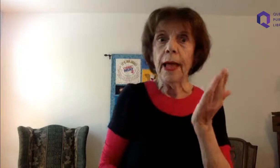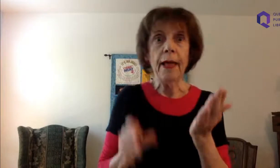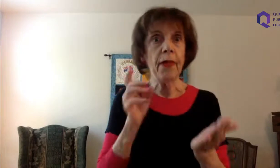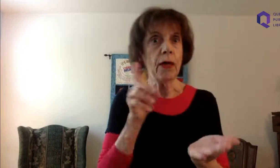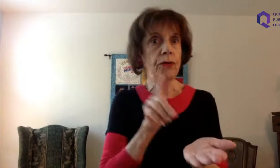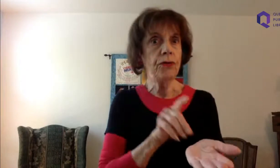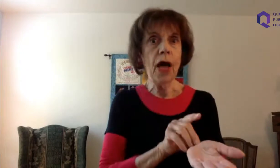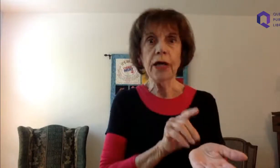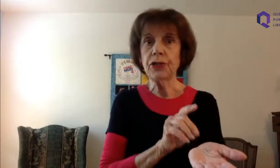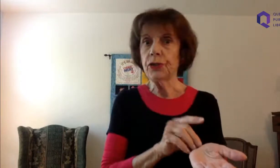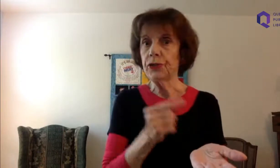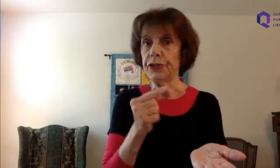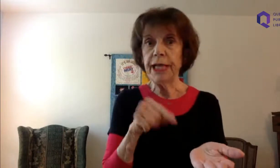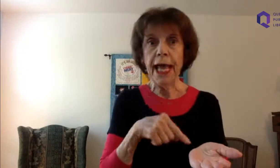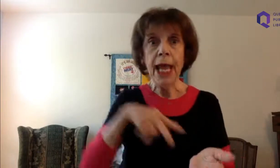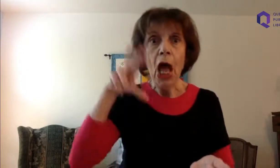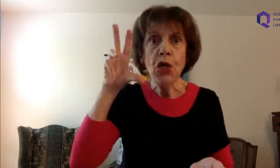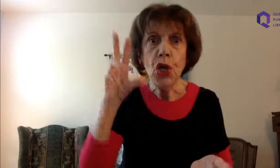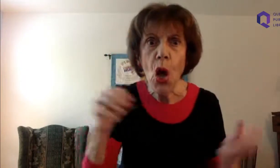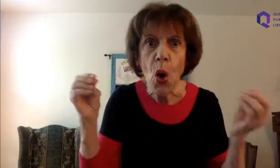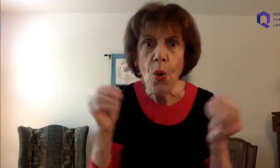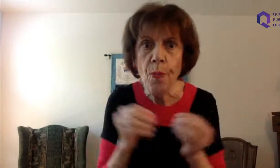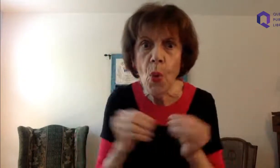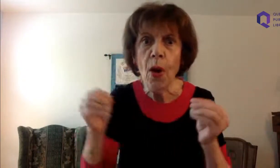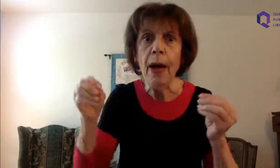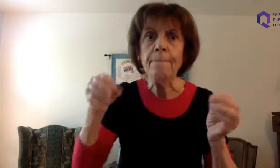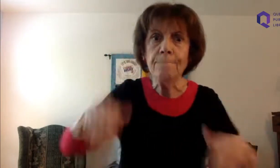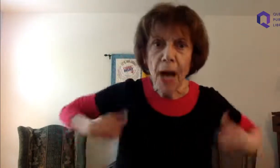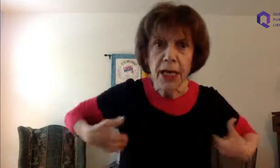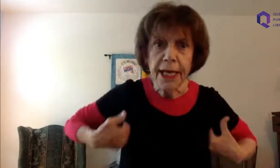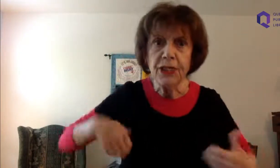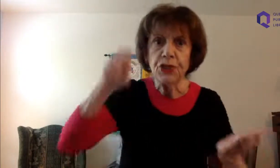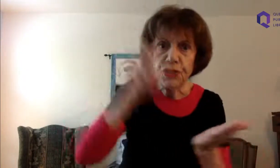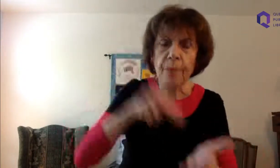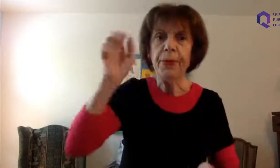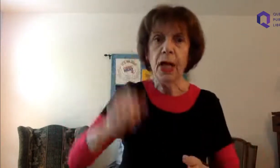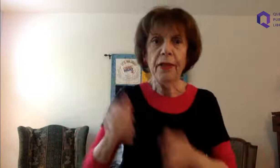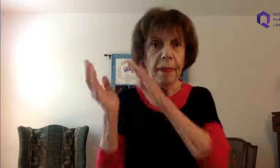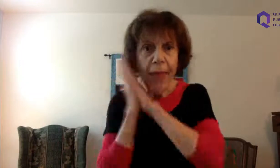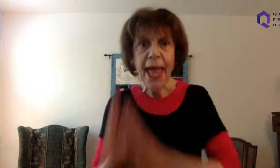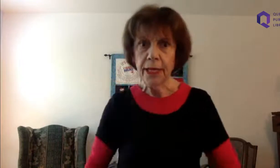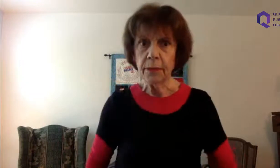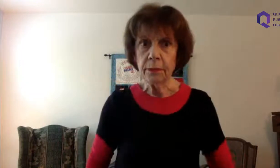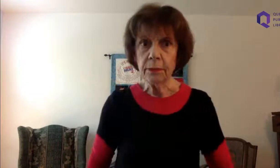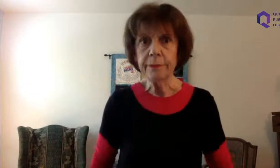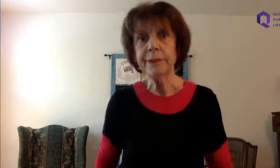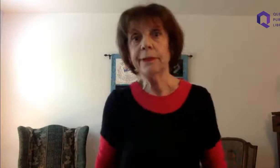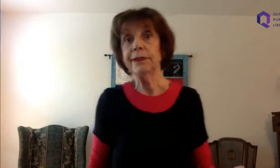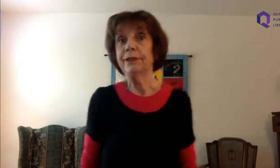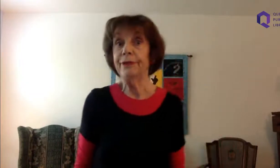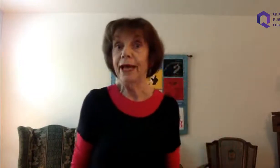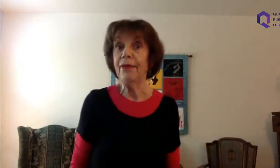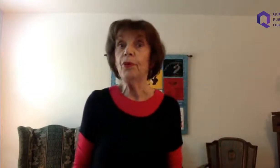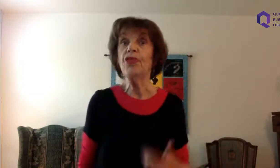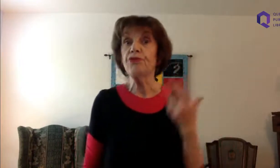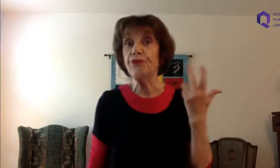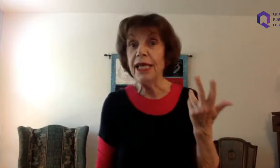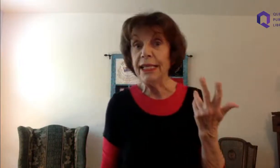and the doctor said, no more monkeys jumping on the bed. So now there were three